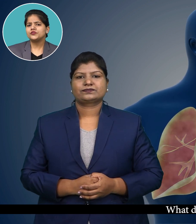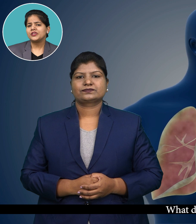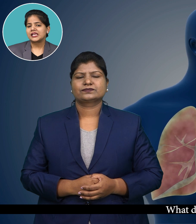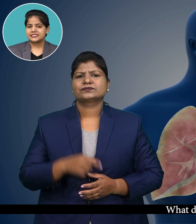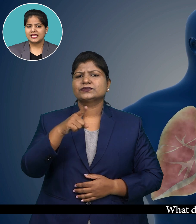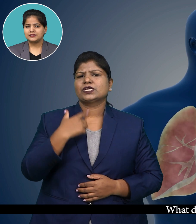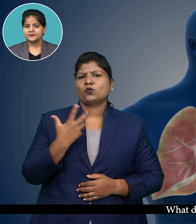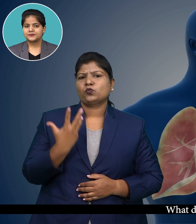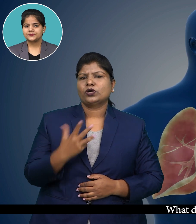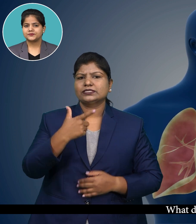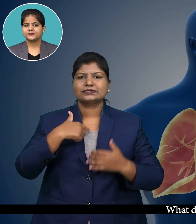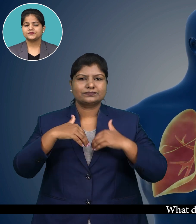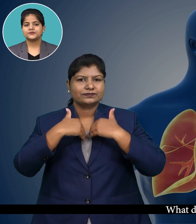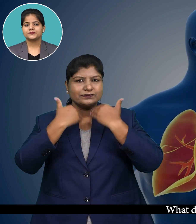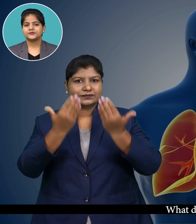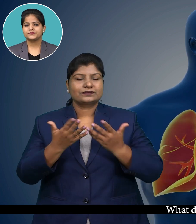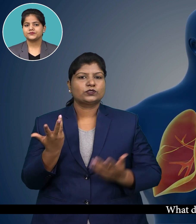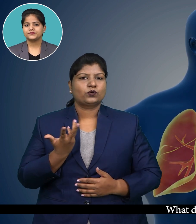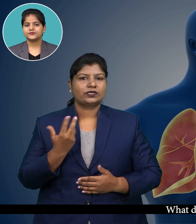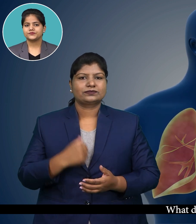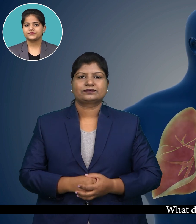What do we exhale?